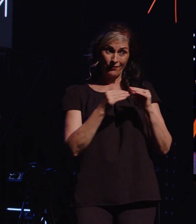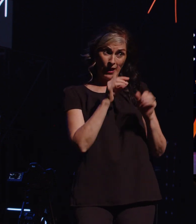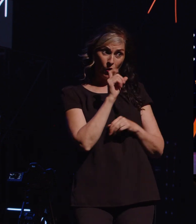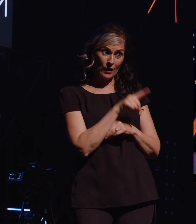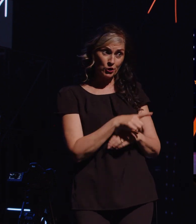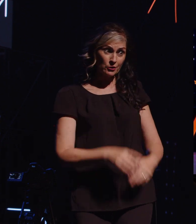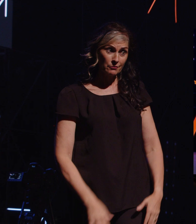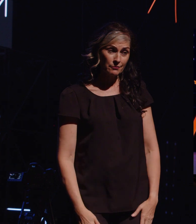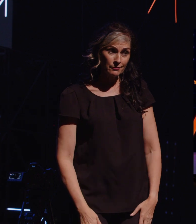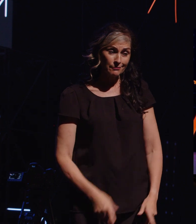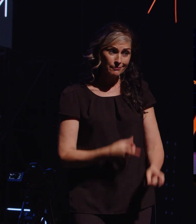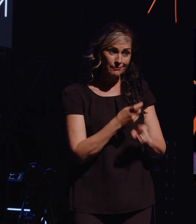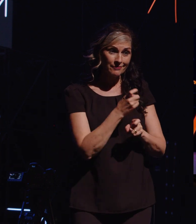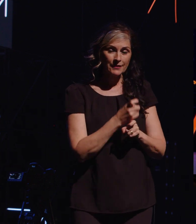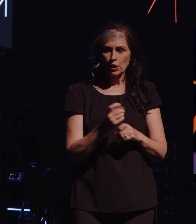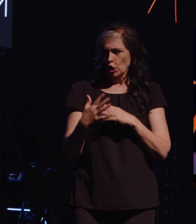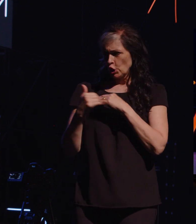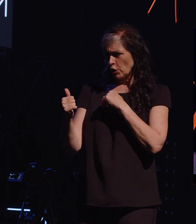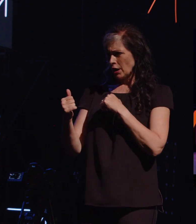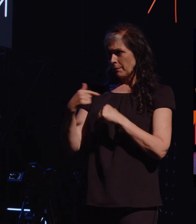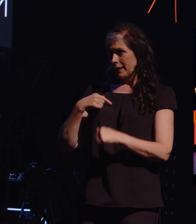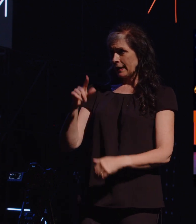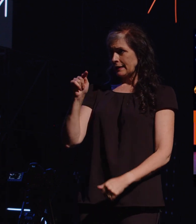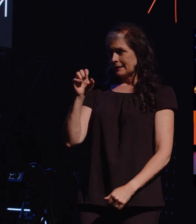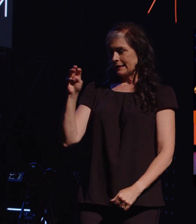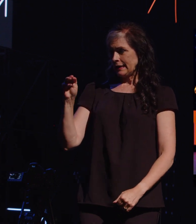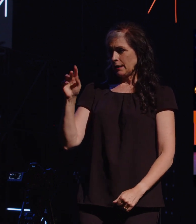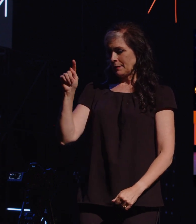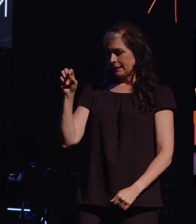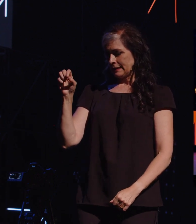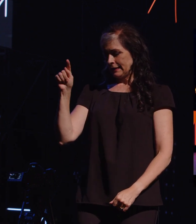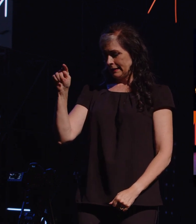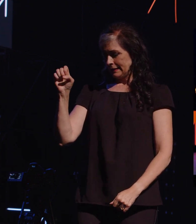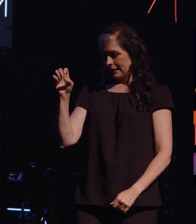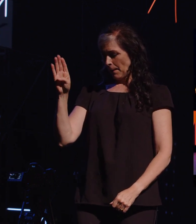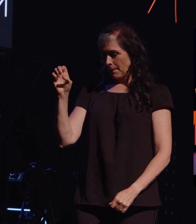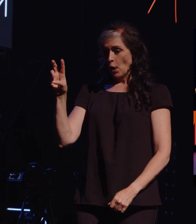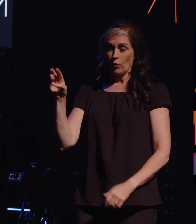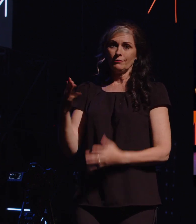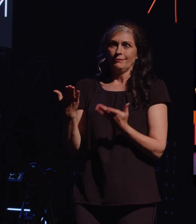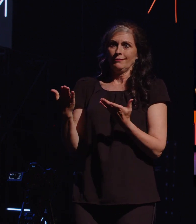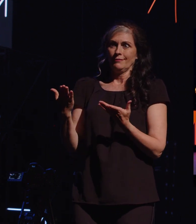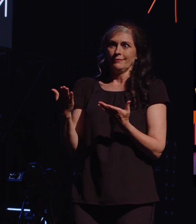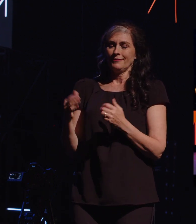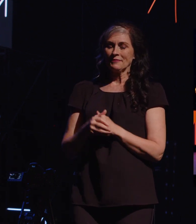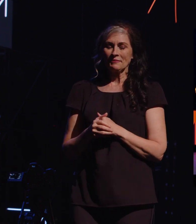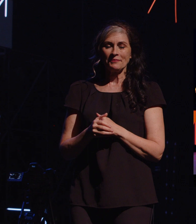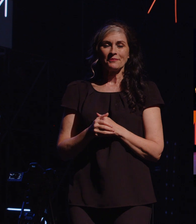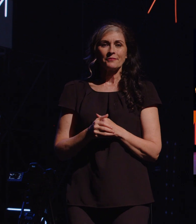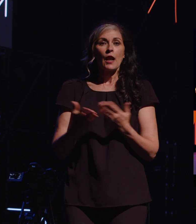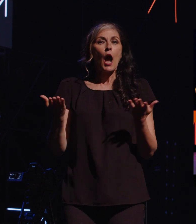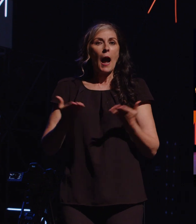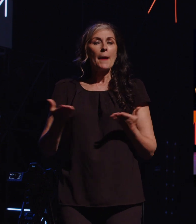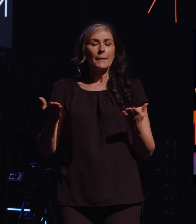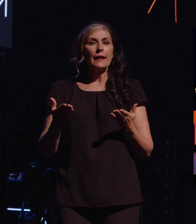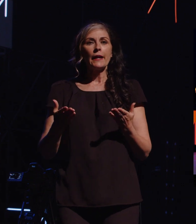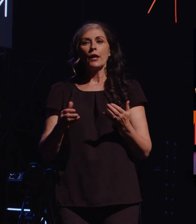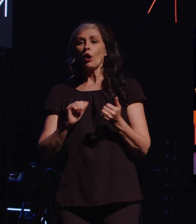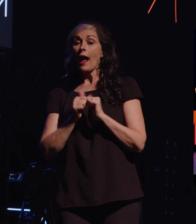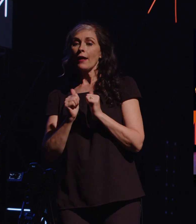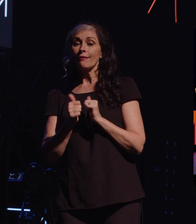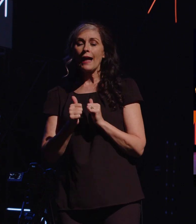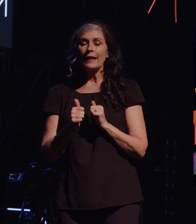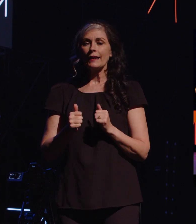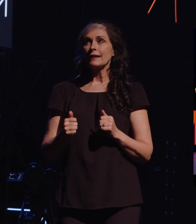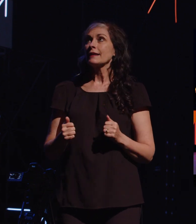question. So you're calling me Tim Tebow. I'm going to say McCaffrey, Christian McCaffrey. Blonde hair, athletic.